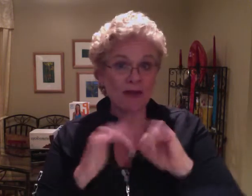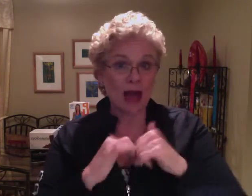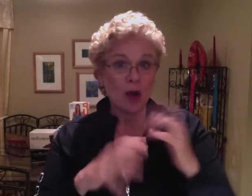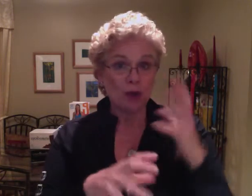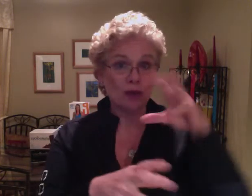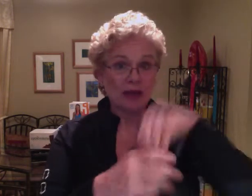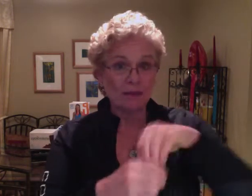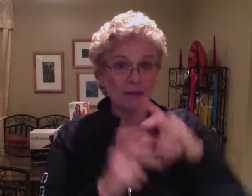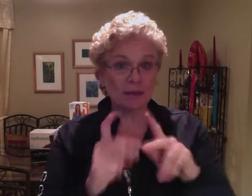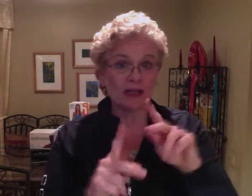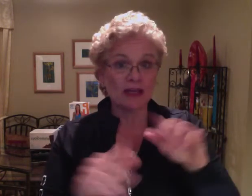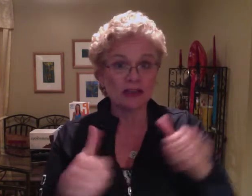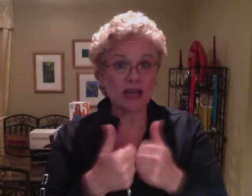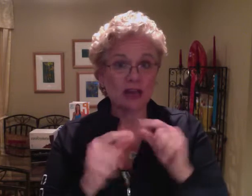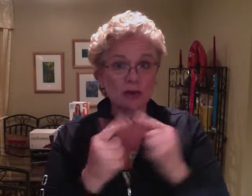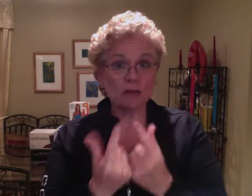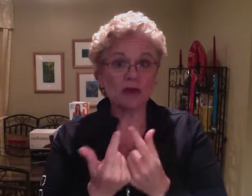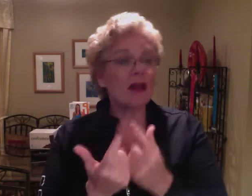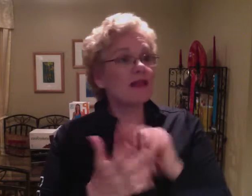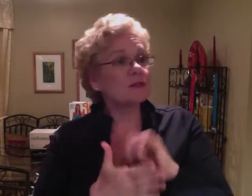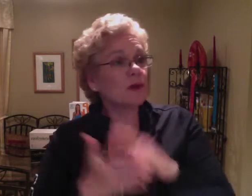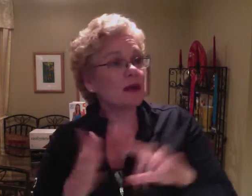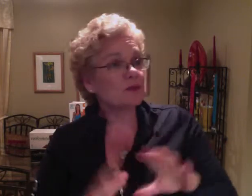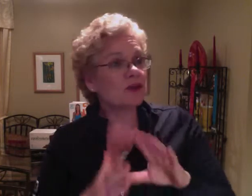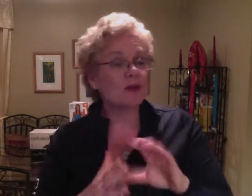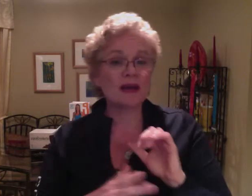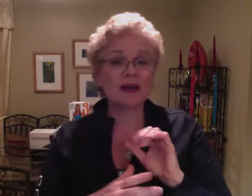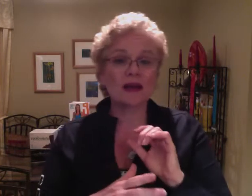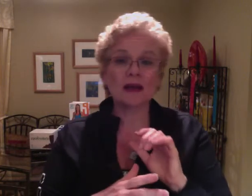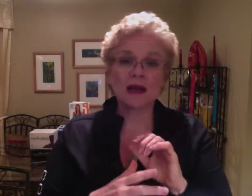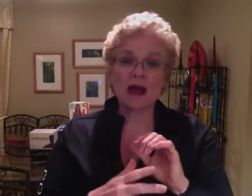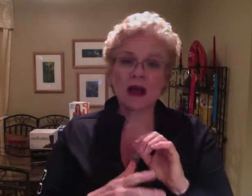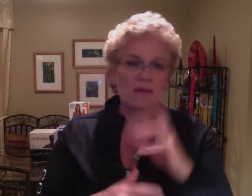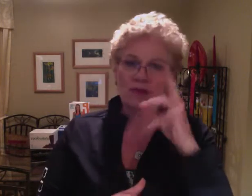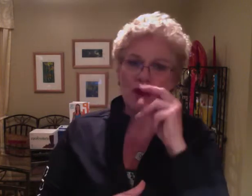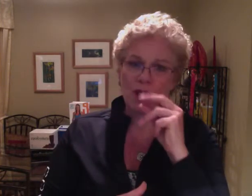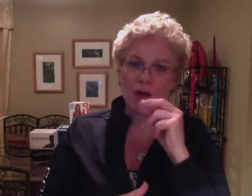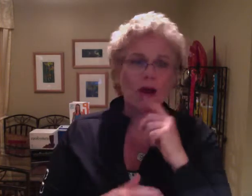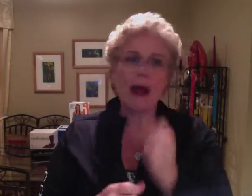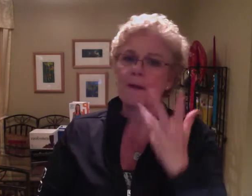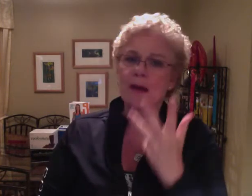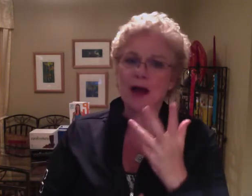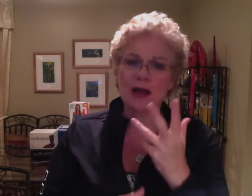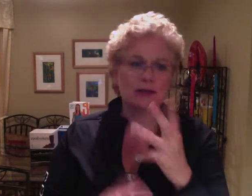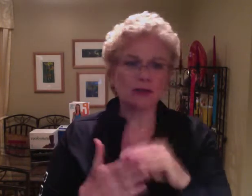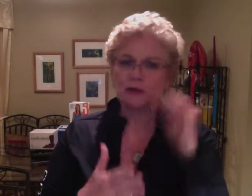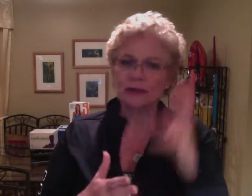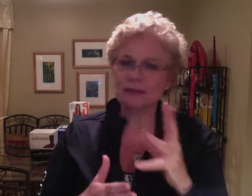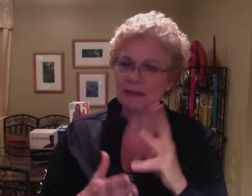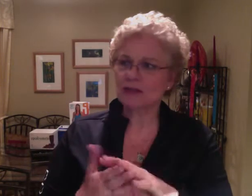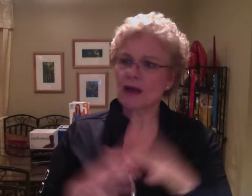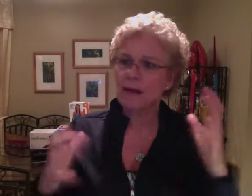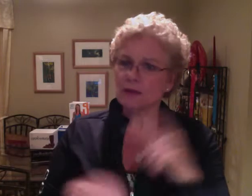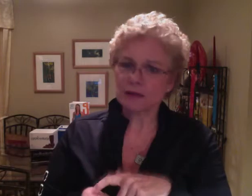doing. I would like to try it. And they're like, no, or that's too expensive. Well, or they say, how much is it? Or how much time or whatever. You want to